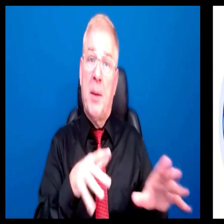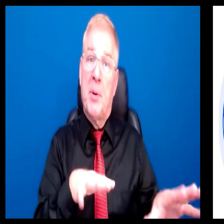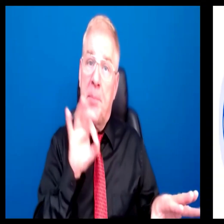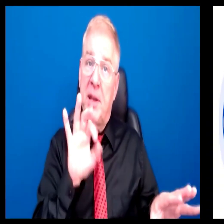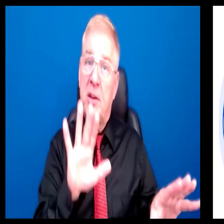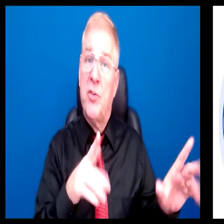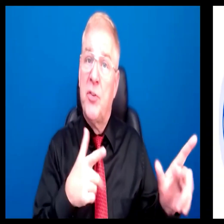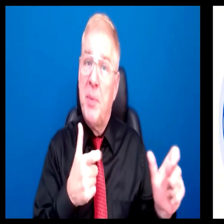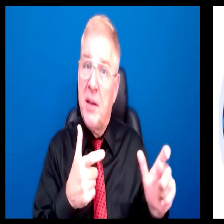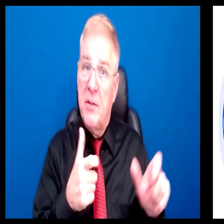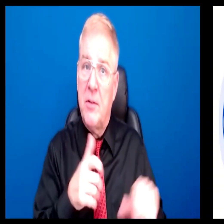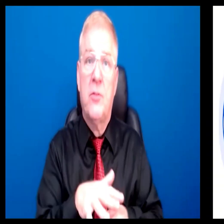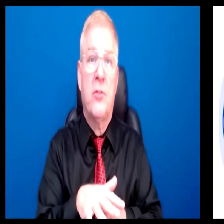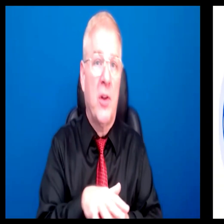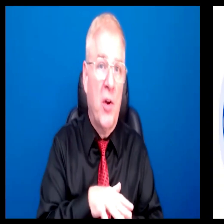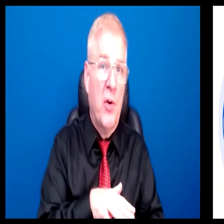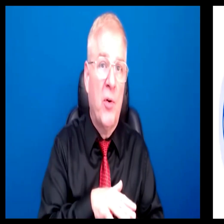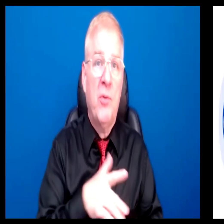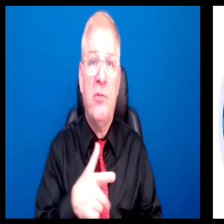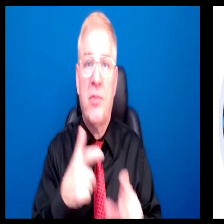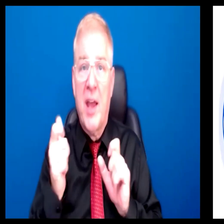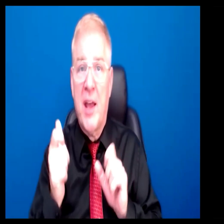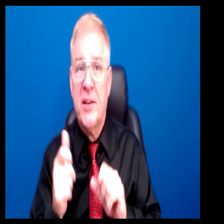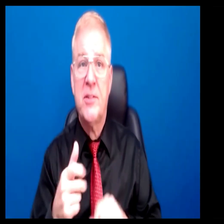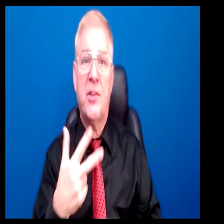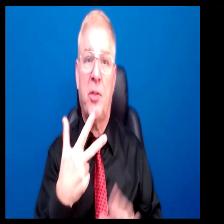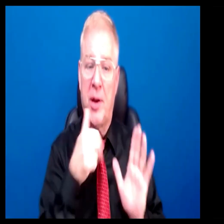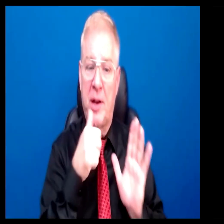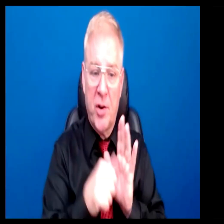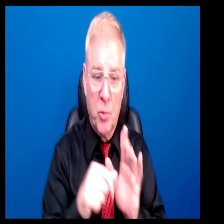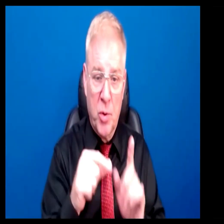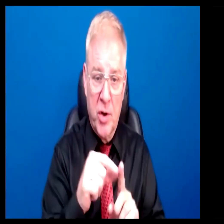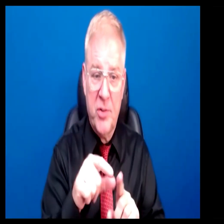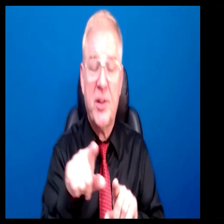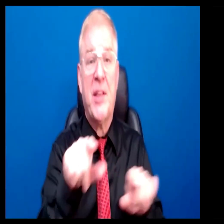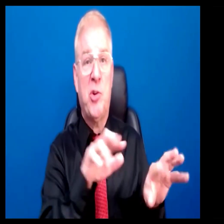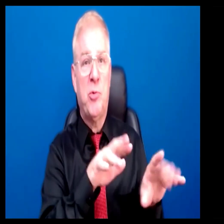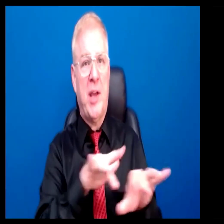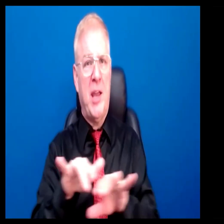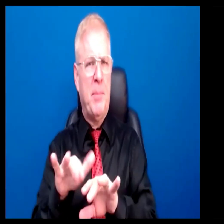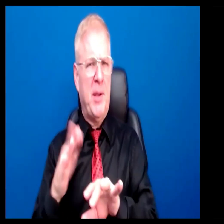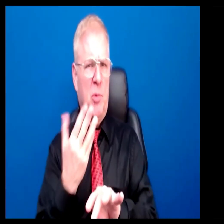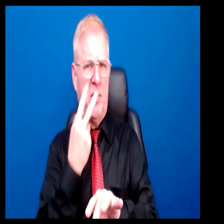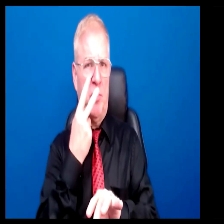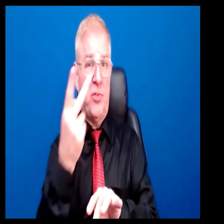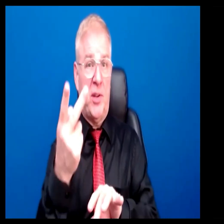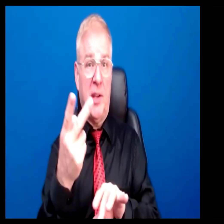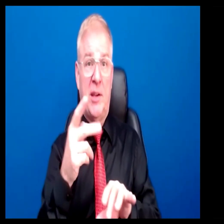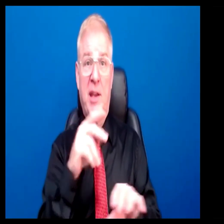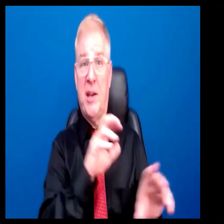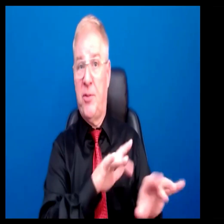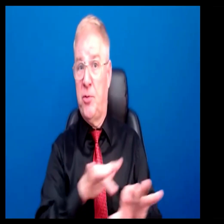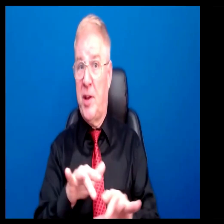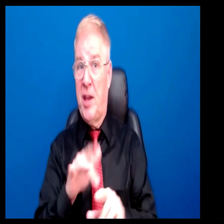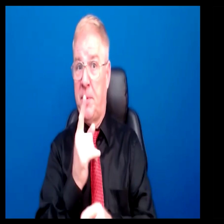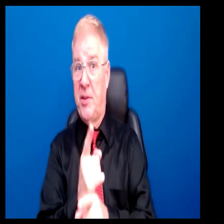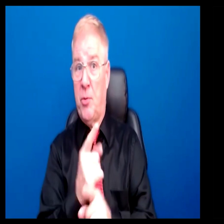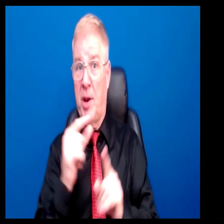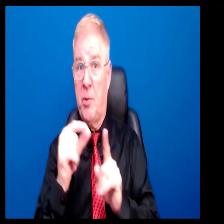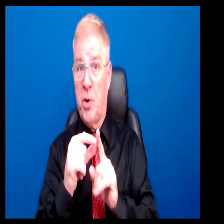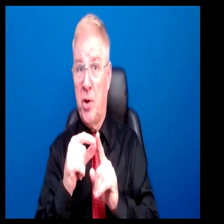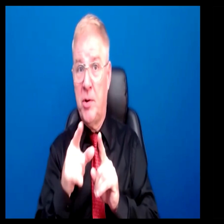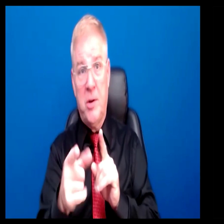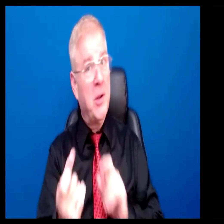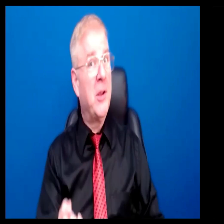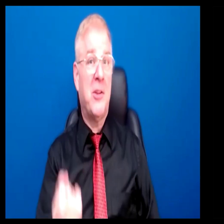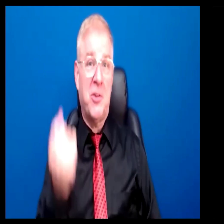And you'll be able to pick your speed. Slow, fast, 3-letter words, and then you type in what you see, and if you type in the